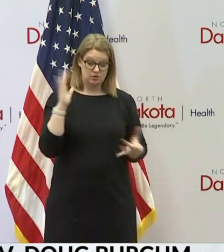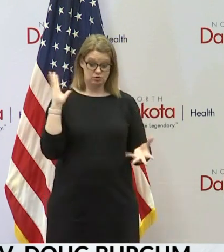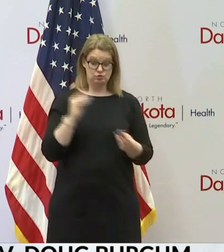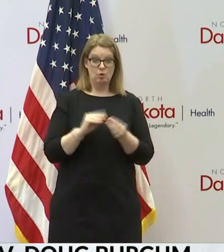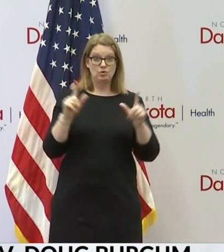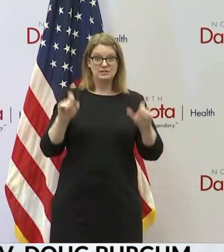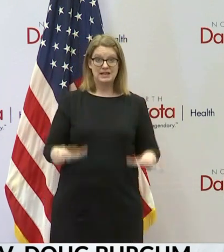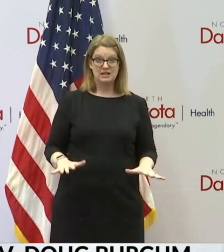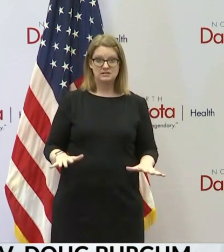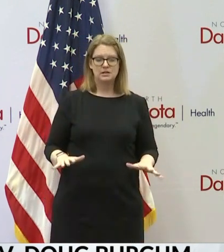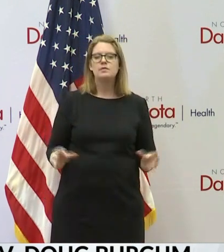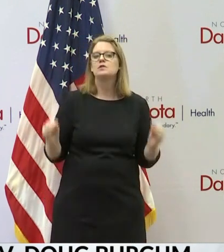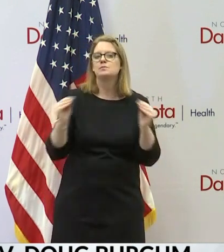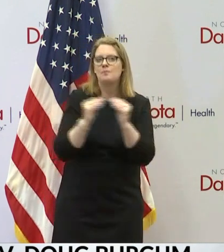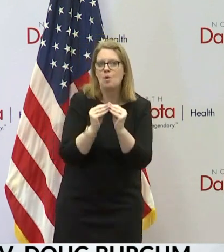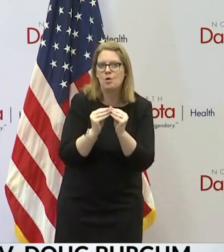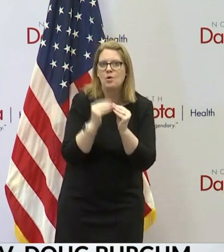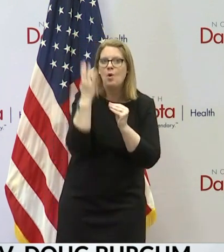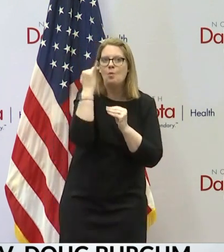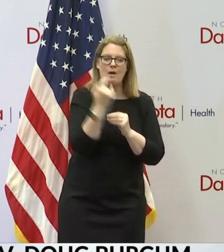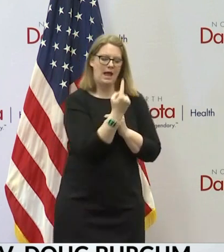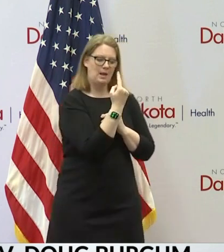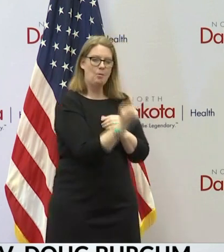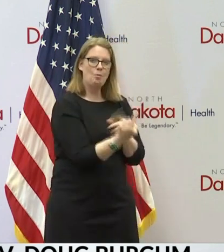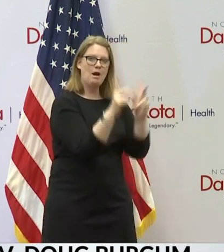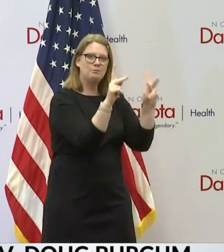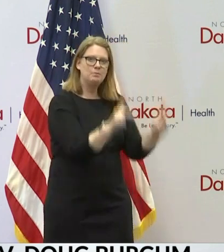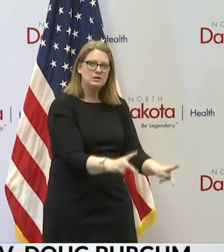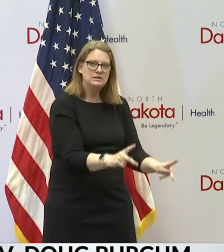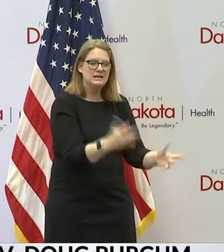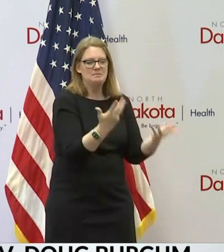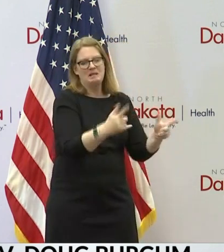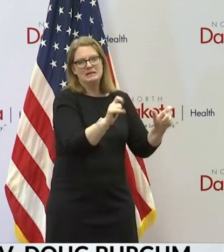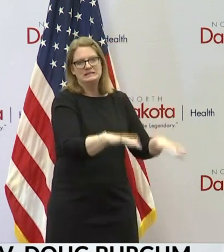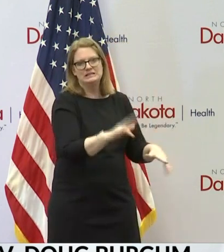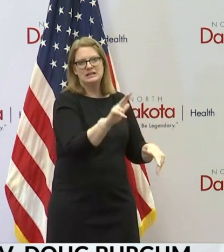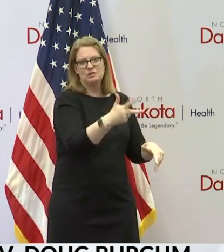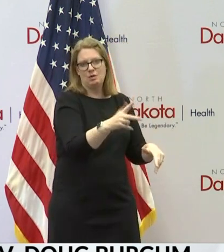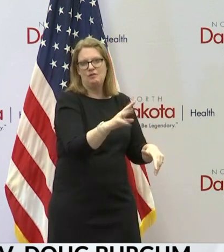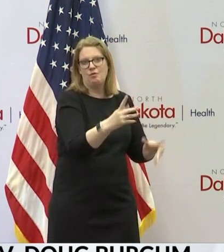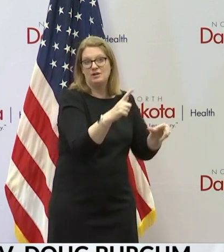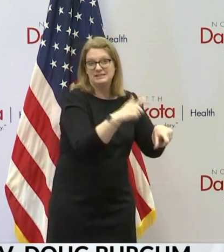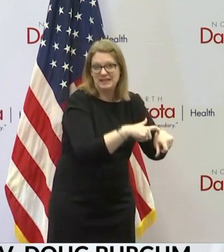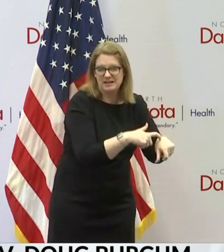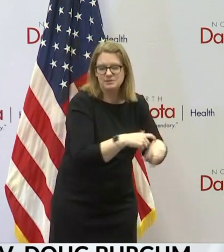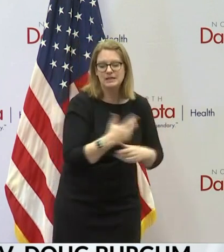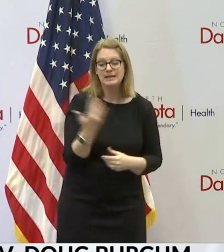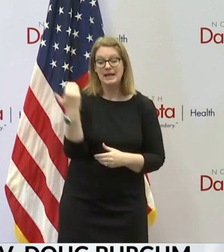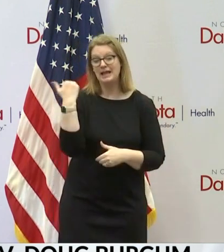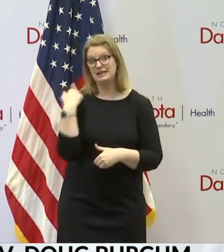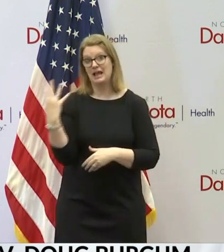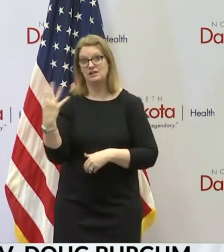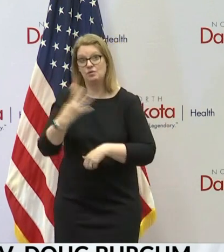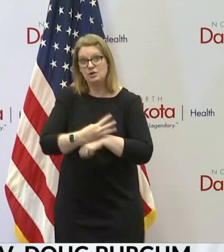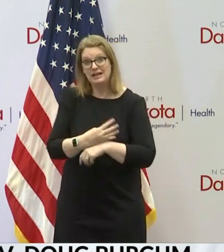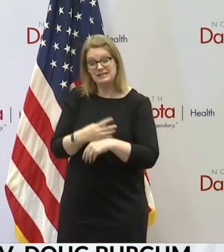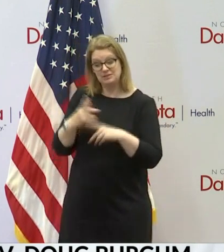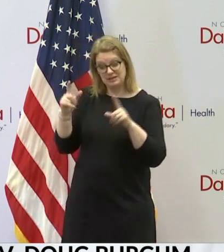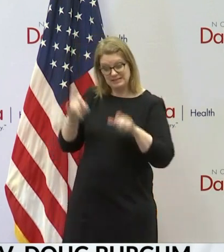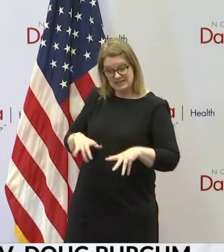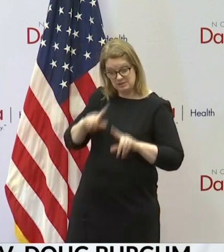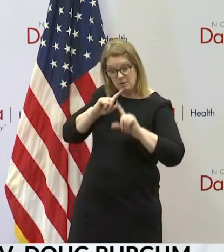same individuals again, particularly as it relates to long-term care. In the last 4 days, in addition to the tests that were